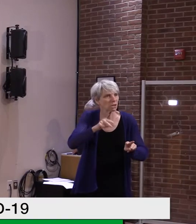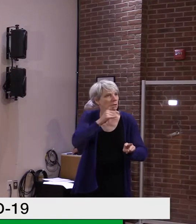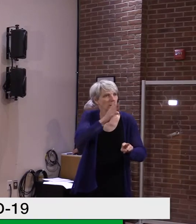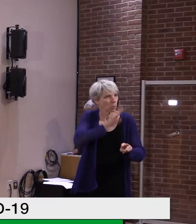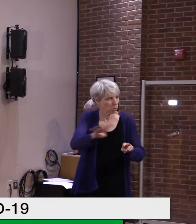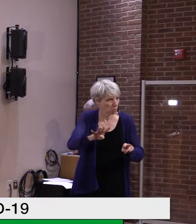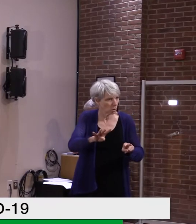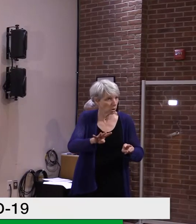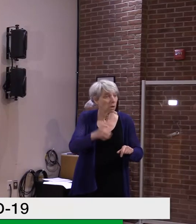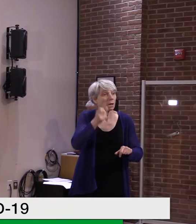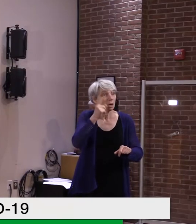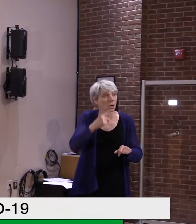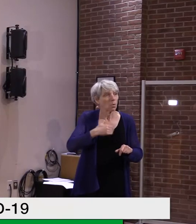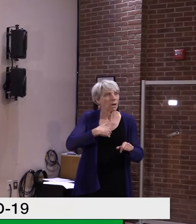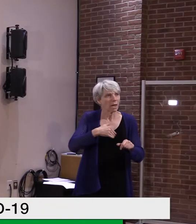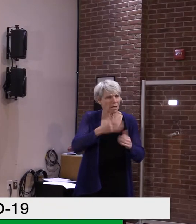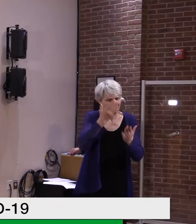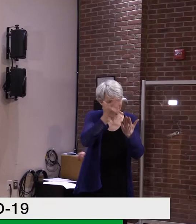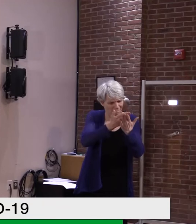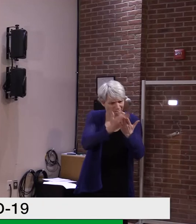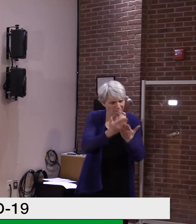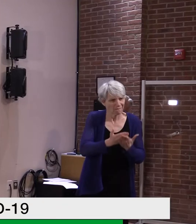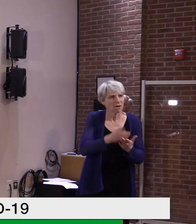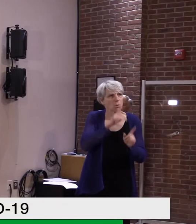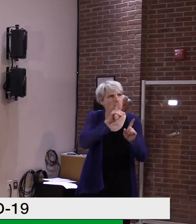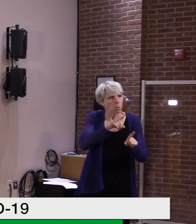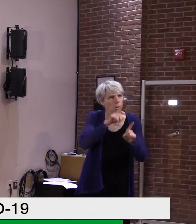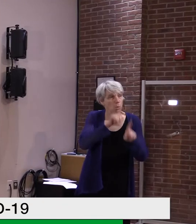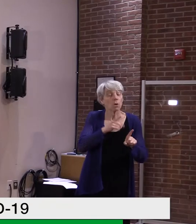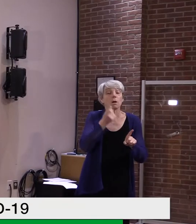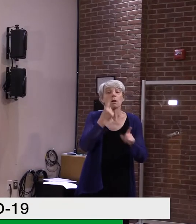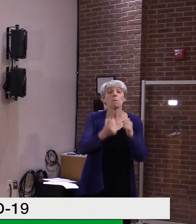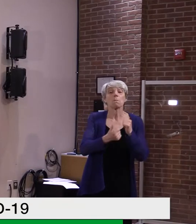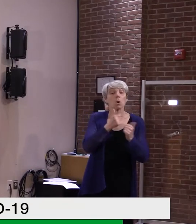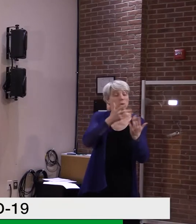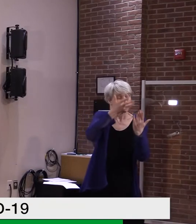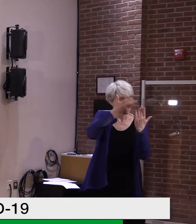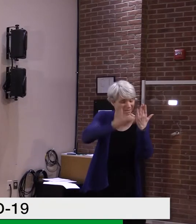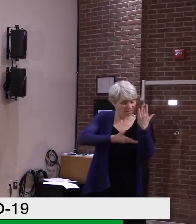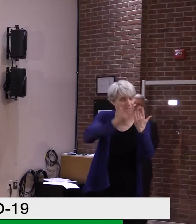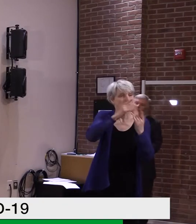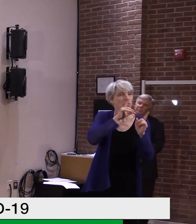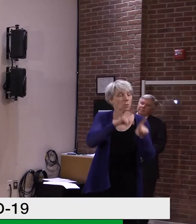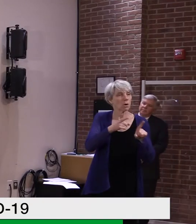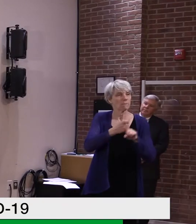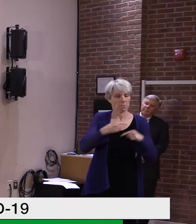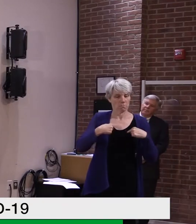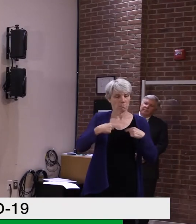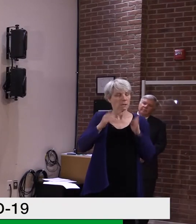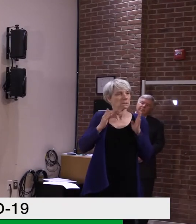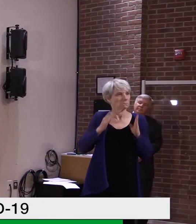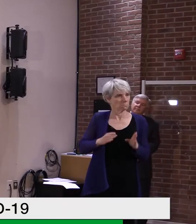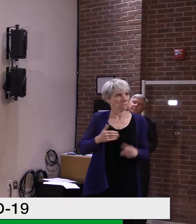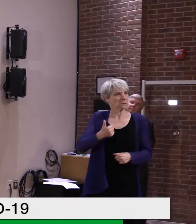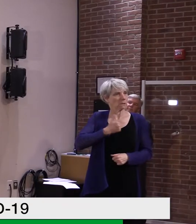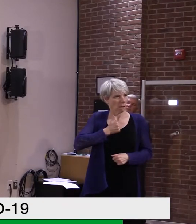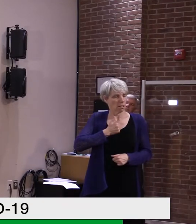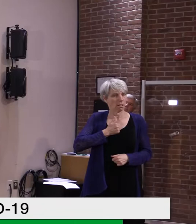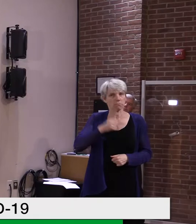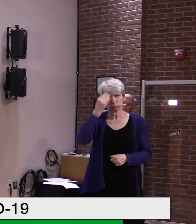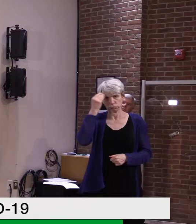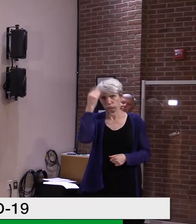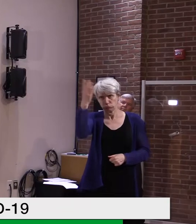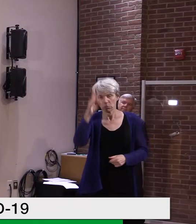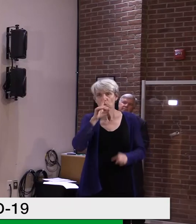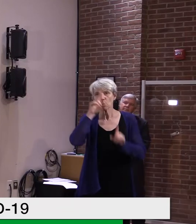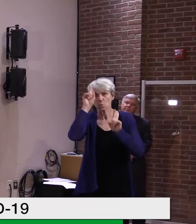reports, but most of the reports are self-reported or observer-reported, and occasionally by